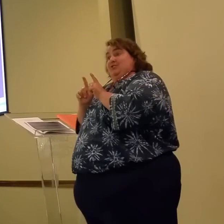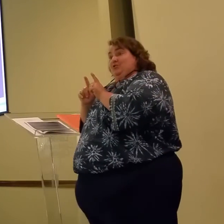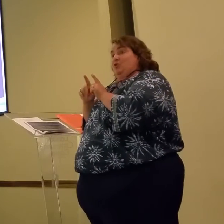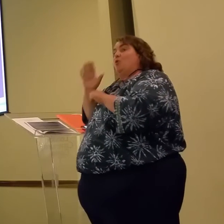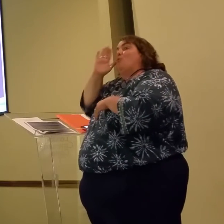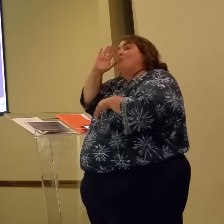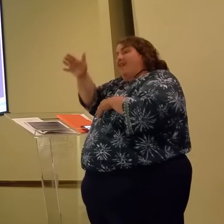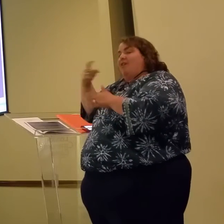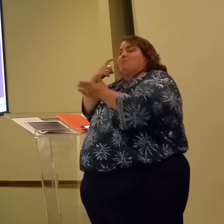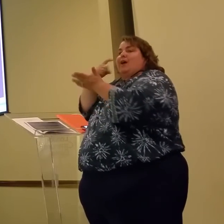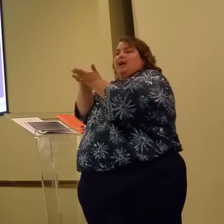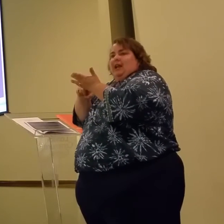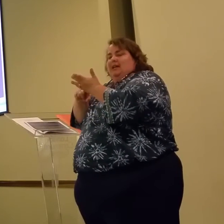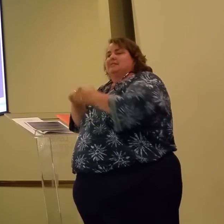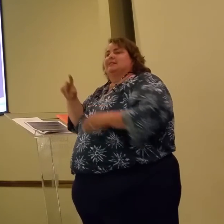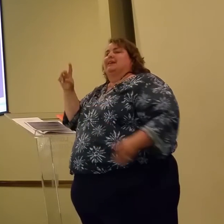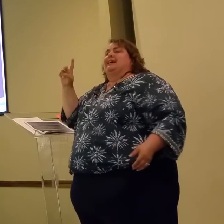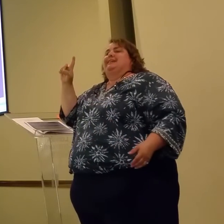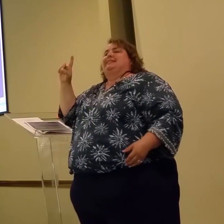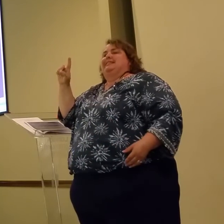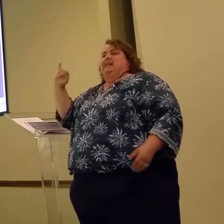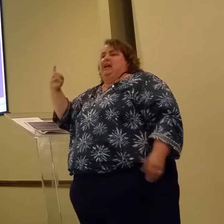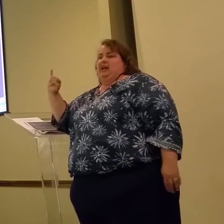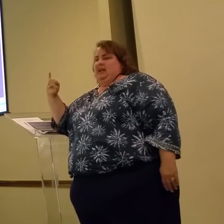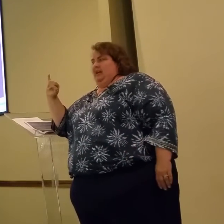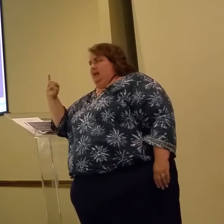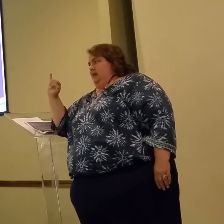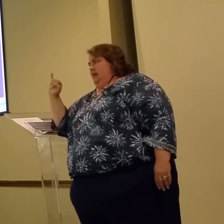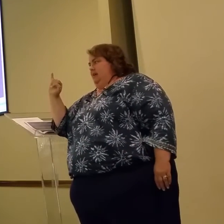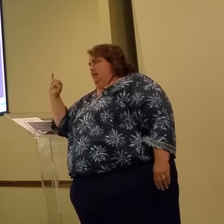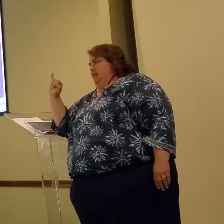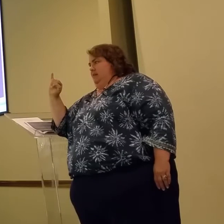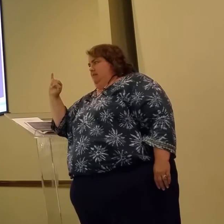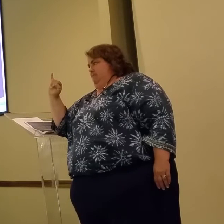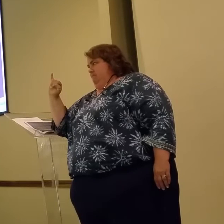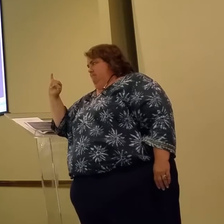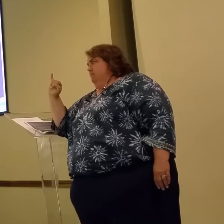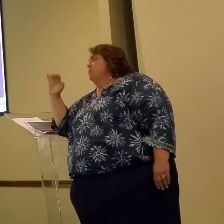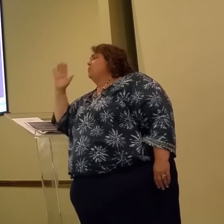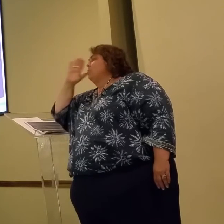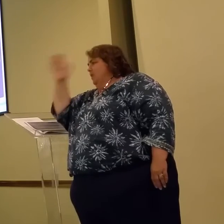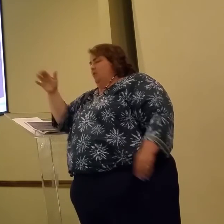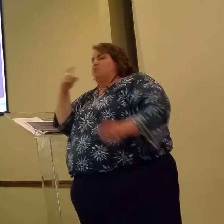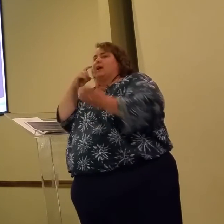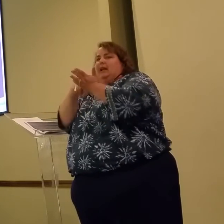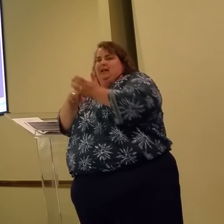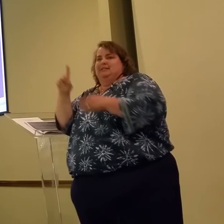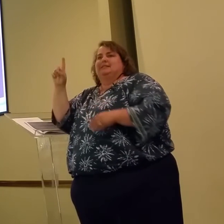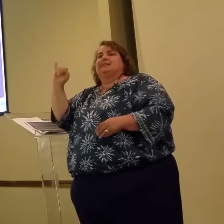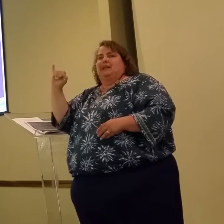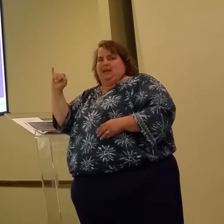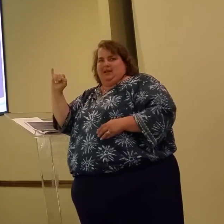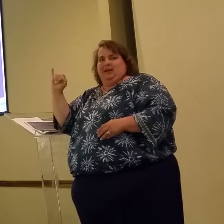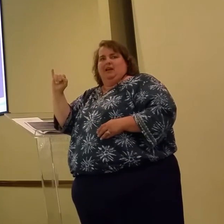Now, Kentucky Licensure Board will recognize the DI, or the deaf interpreter. They will recognize a